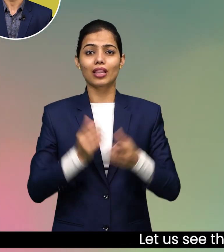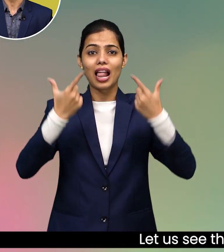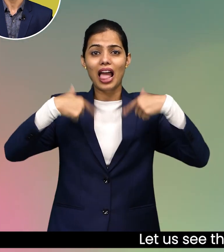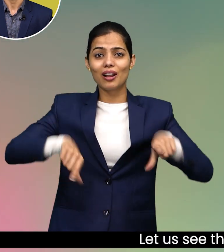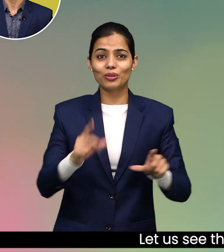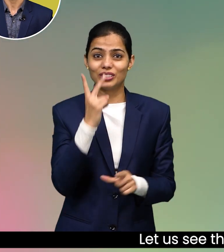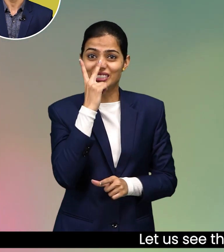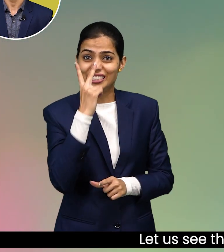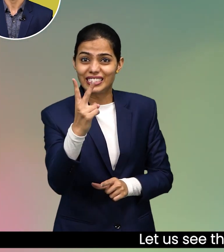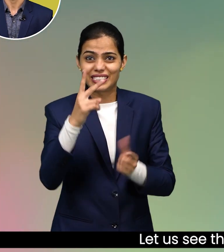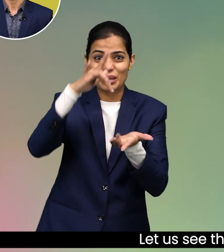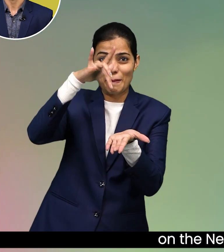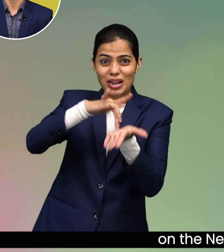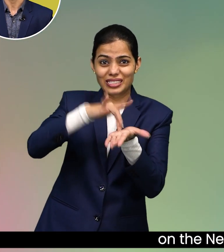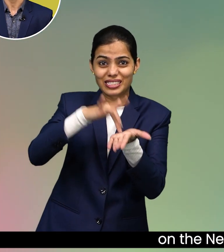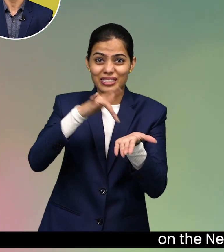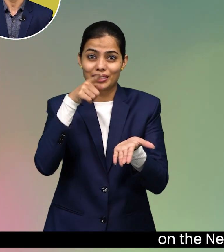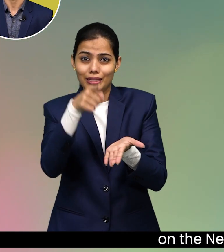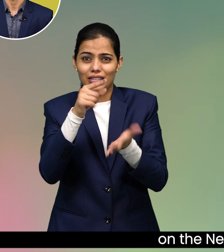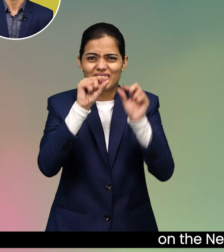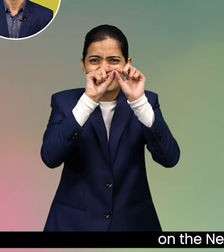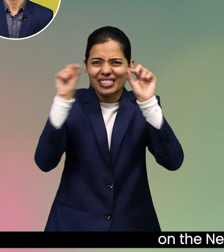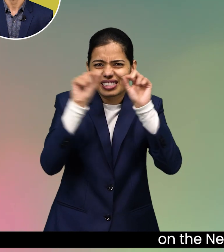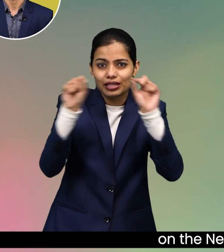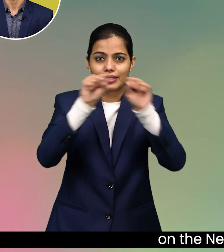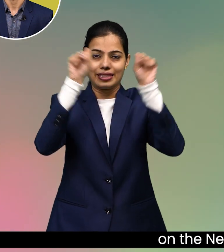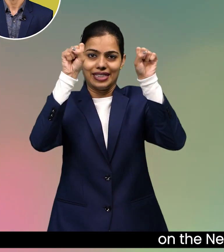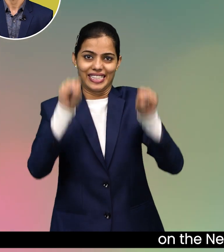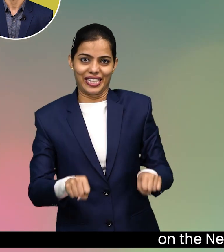let us see the concept map on the nervous system.